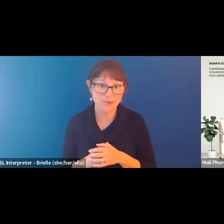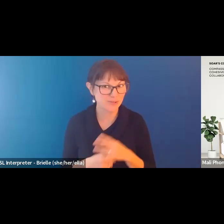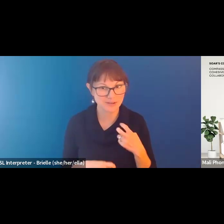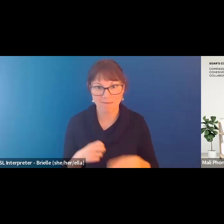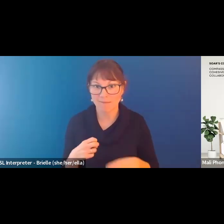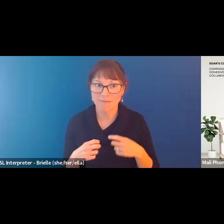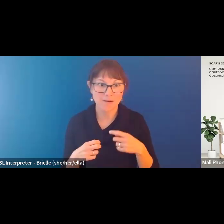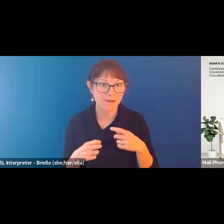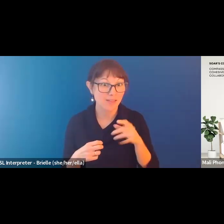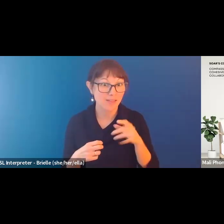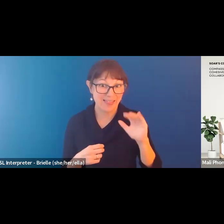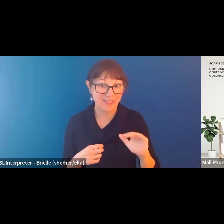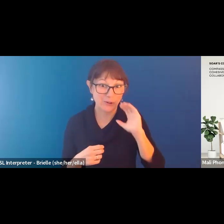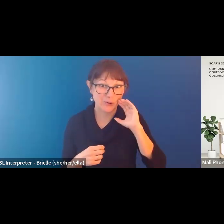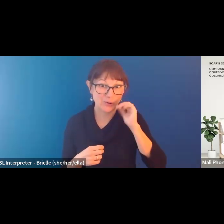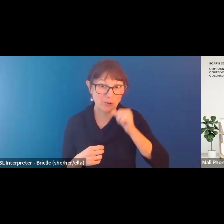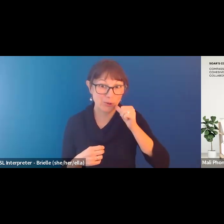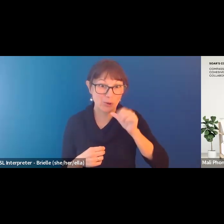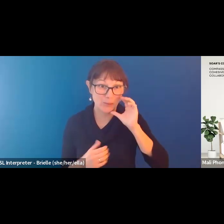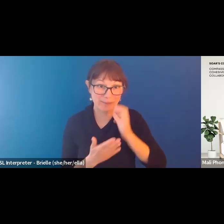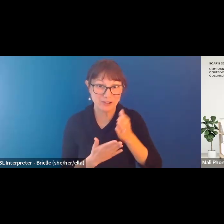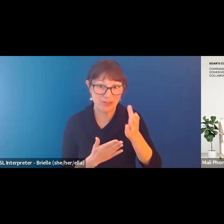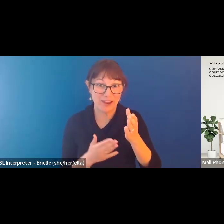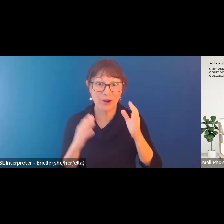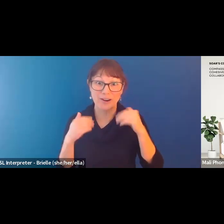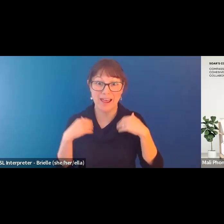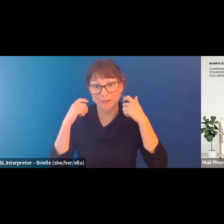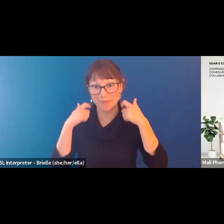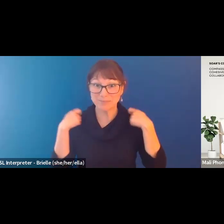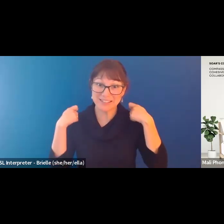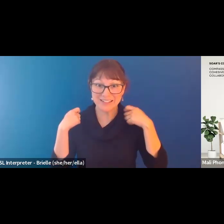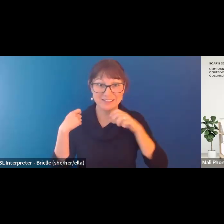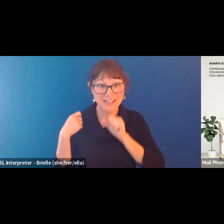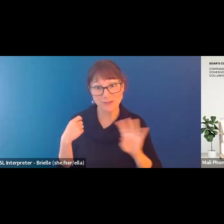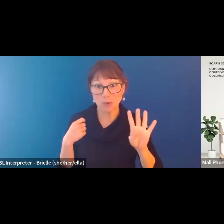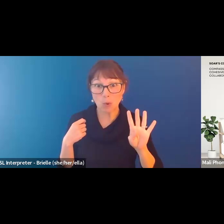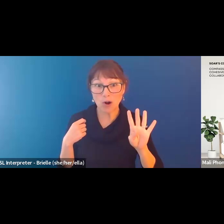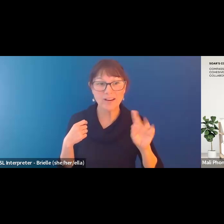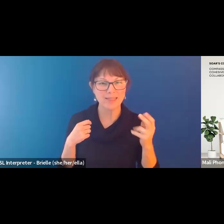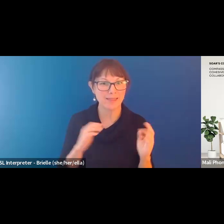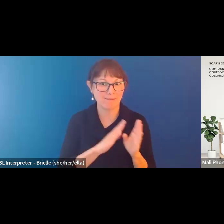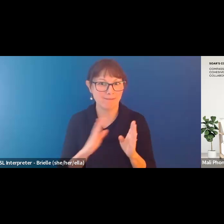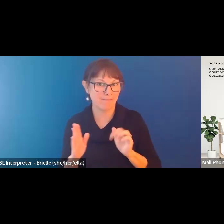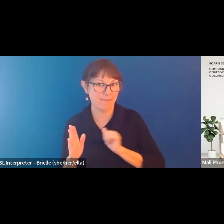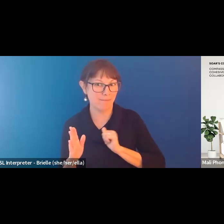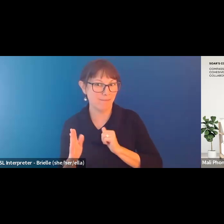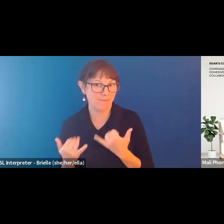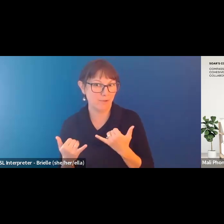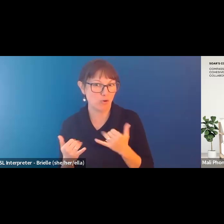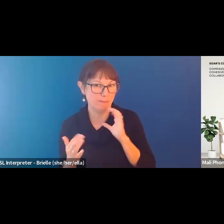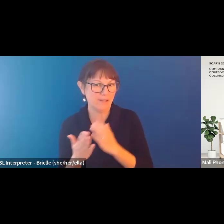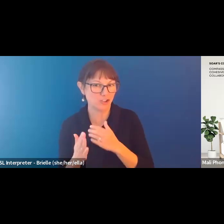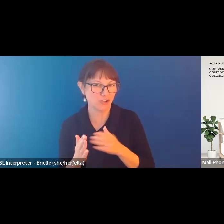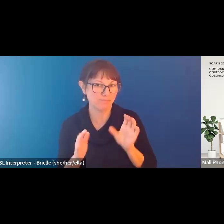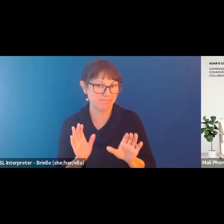pictured here in pigtails at the age of 4, alongside a recent photo of me. It's certainly